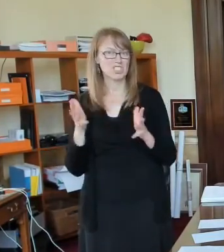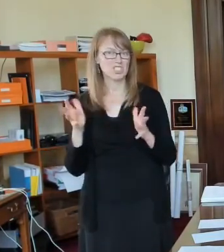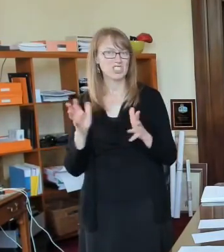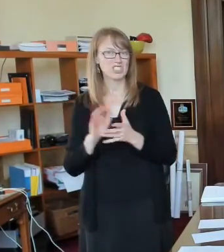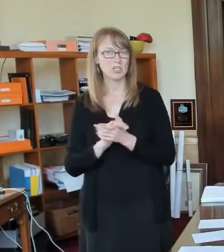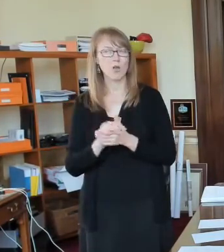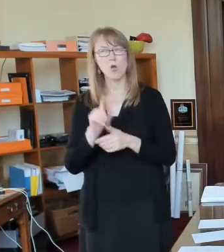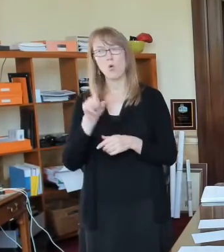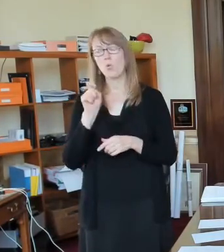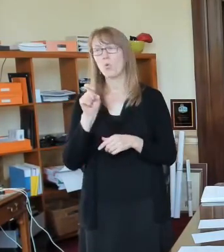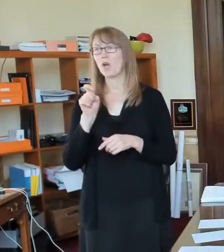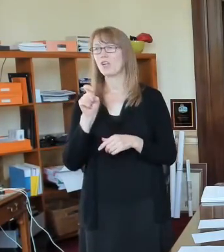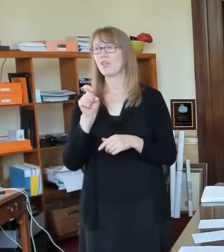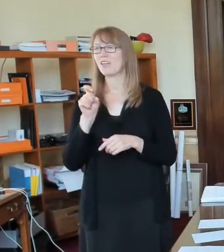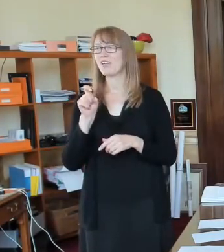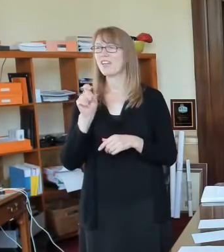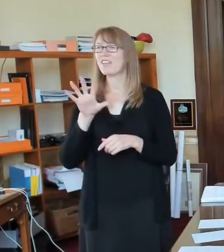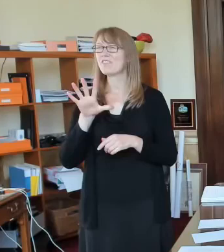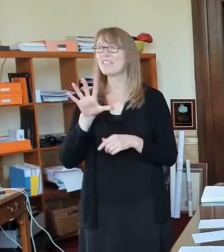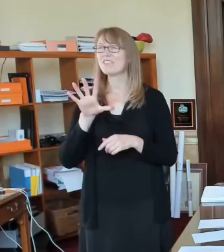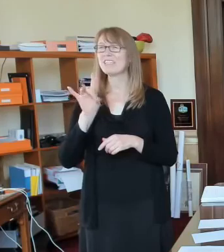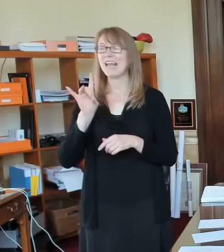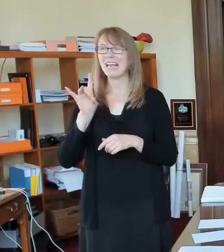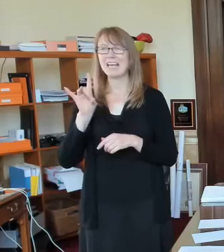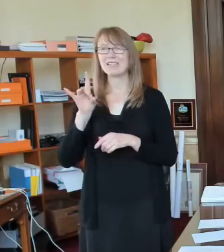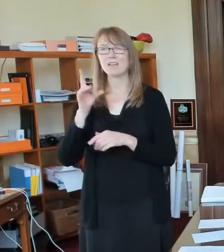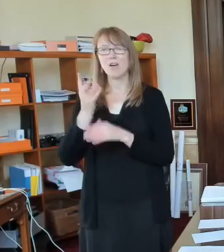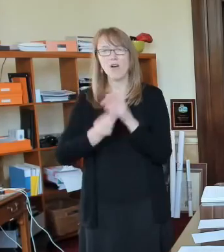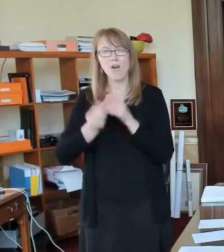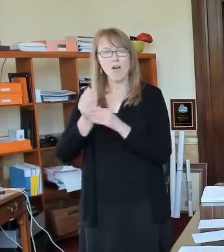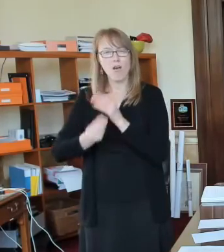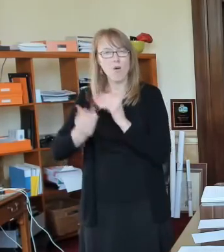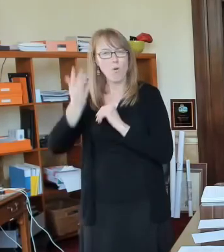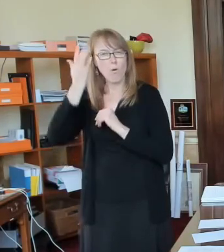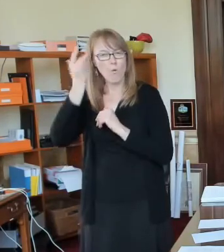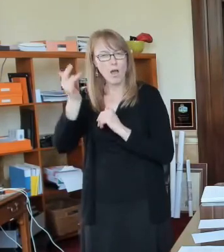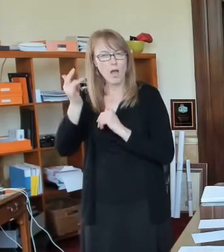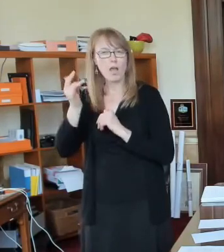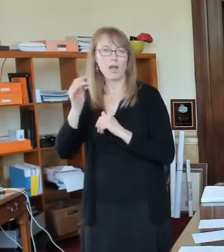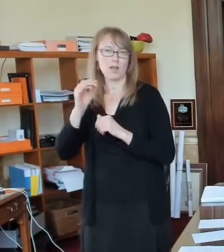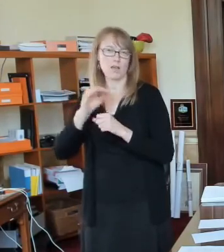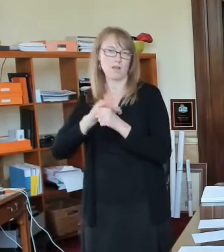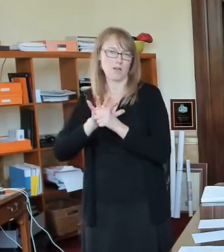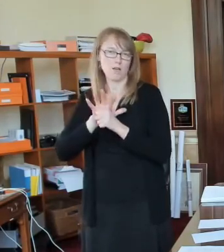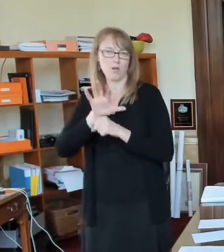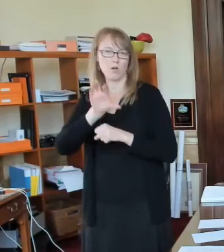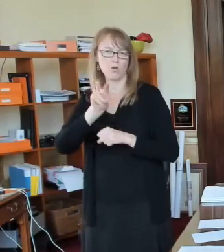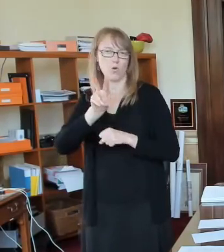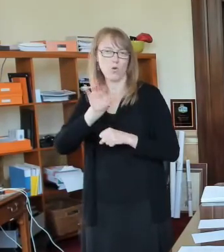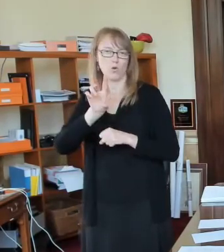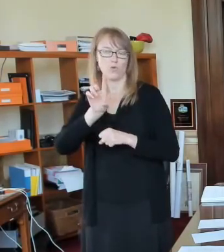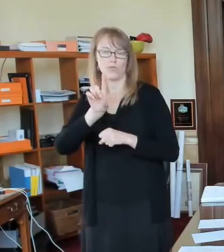158 deaths from COVID. And in addition to that, while I don't have the current number,